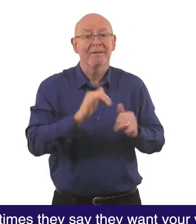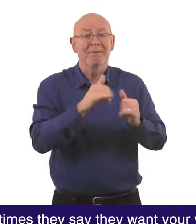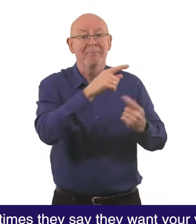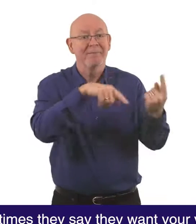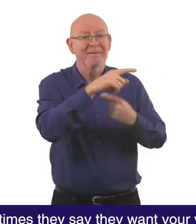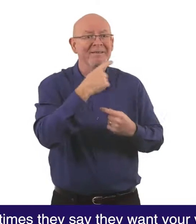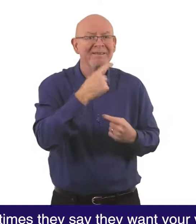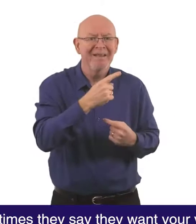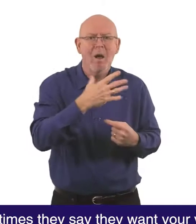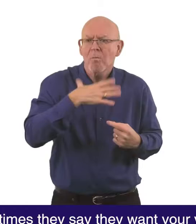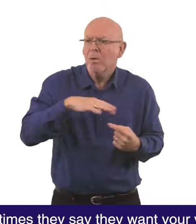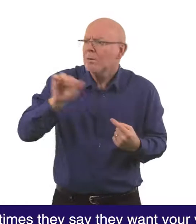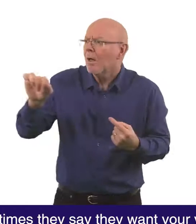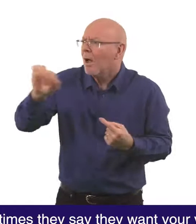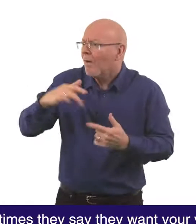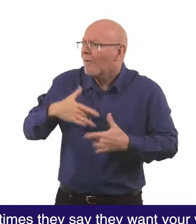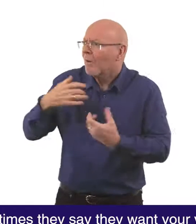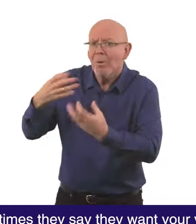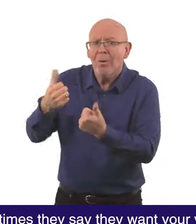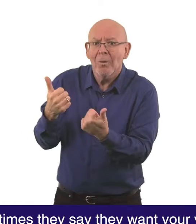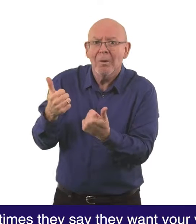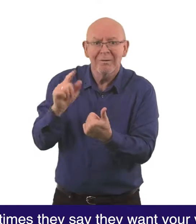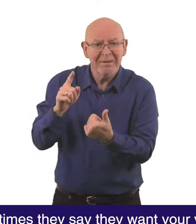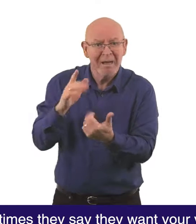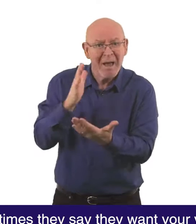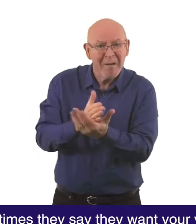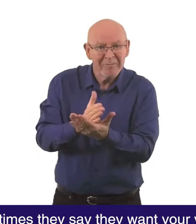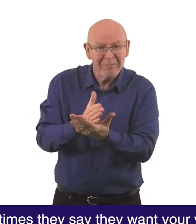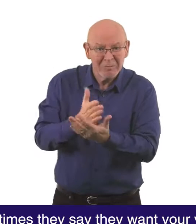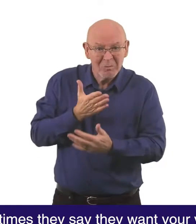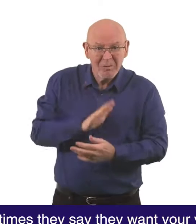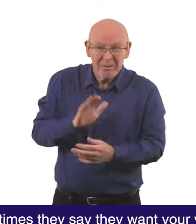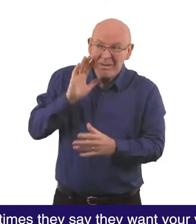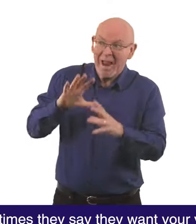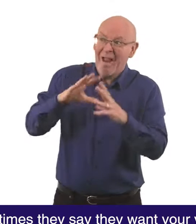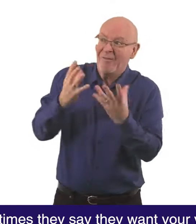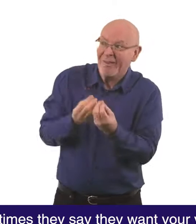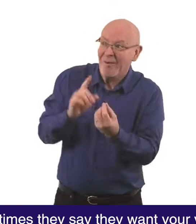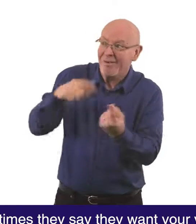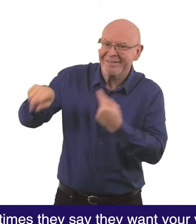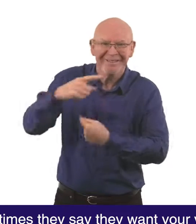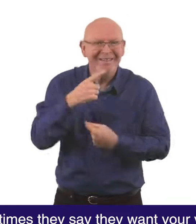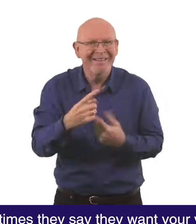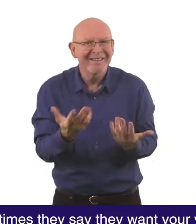Sometimes they say they want your views, but they don't want to hear everything you want to say.